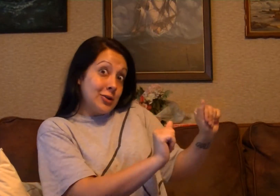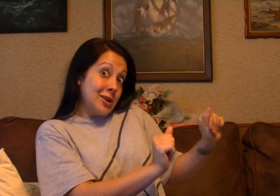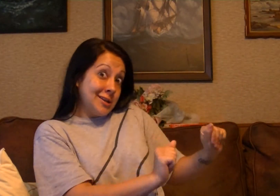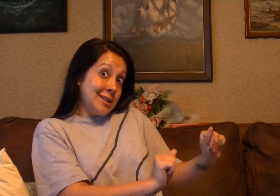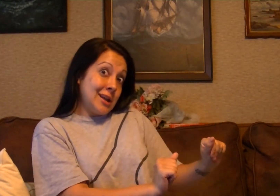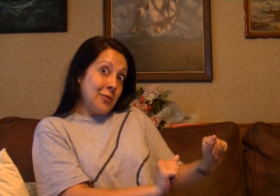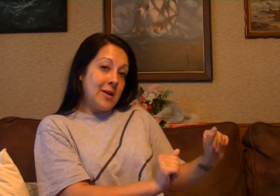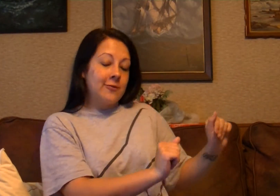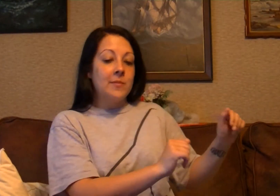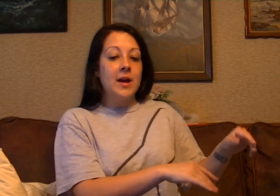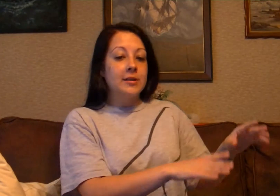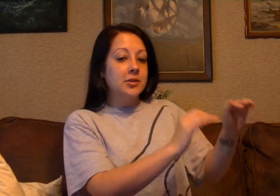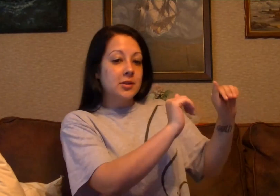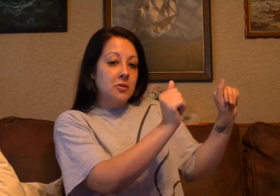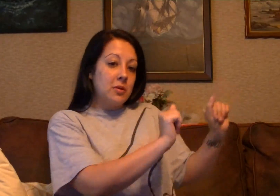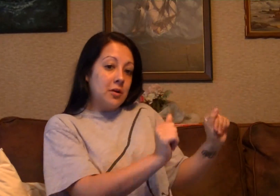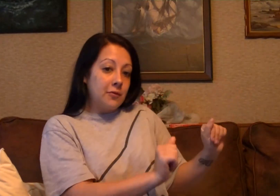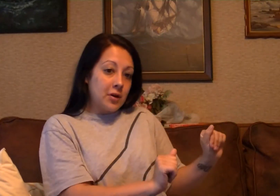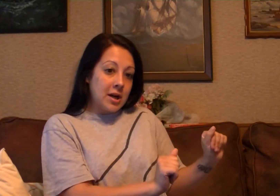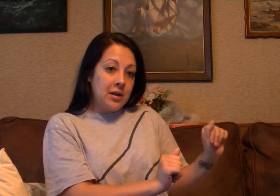trying to stay away from that. So afraid.